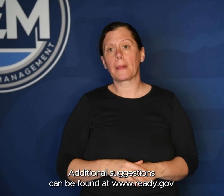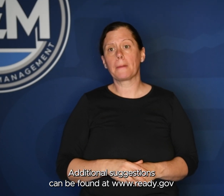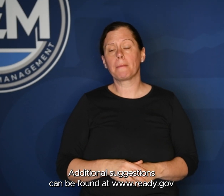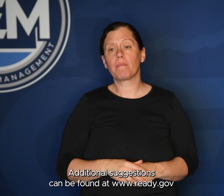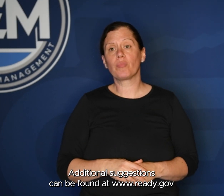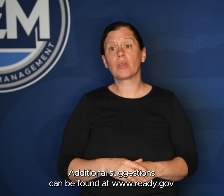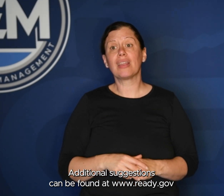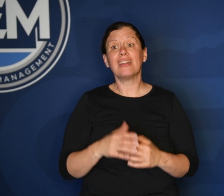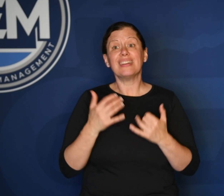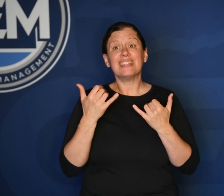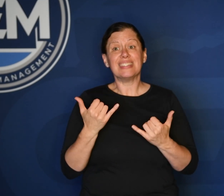www.ready.gov.